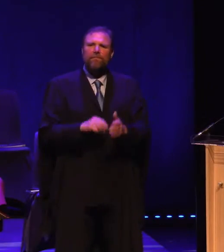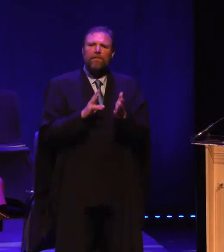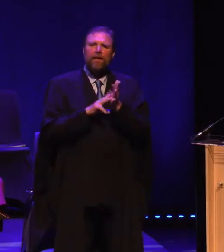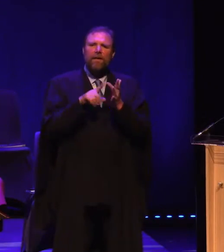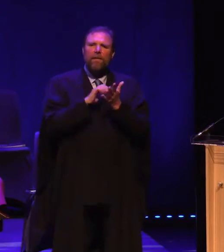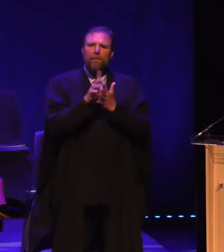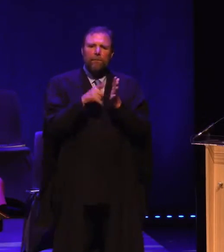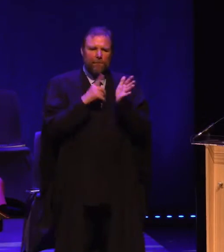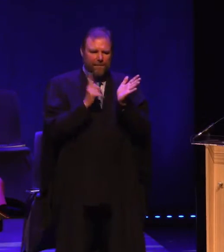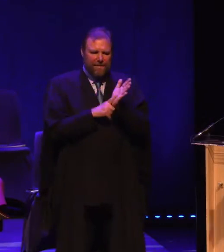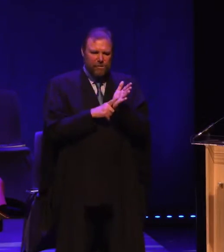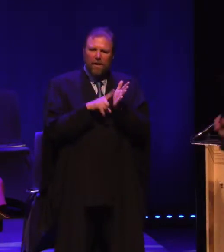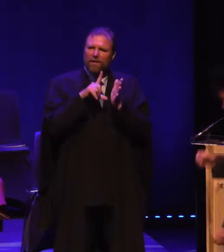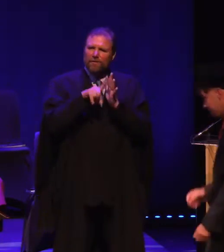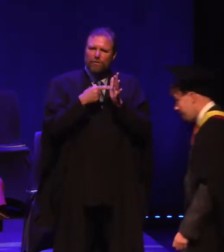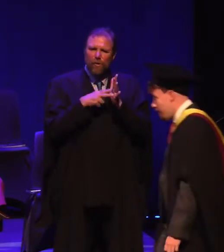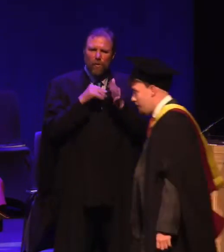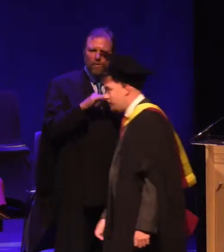Mitchell Jones.